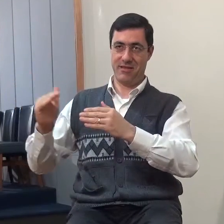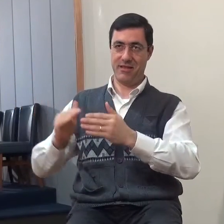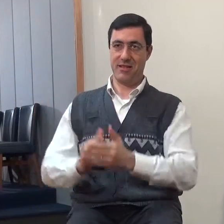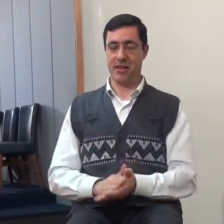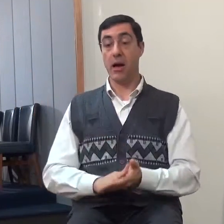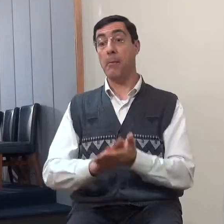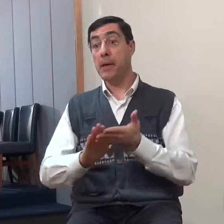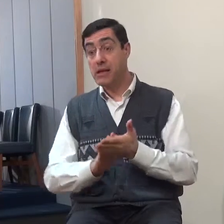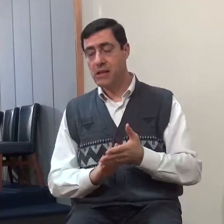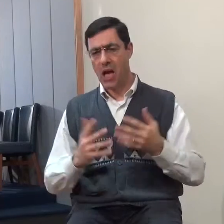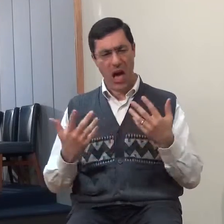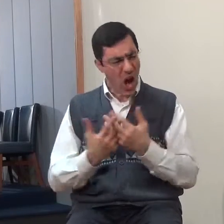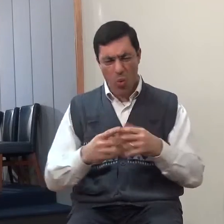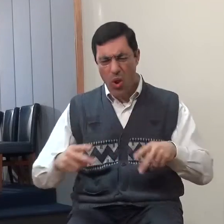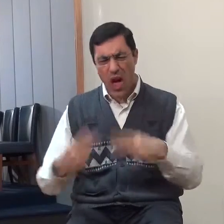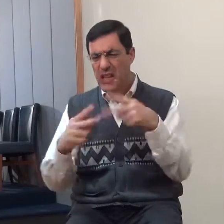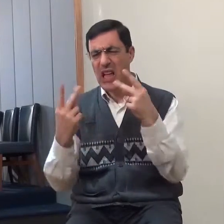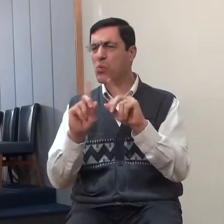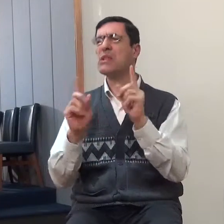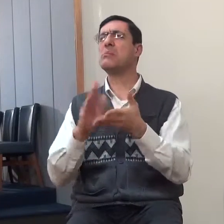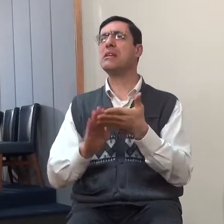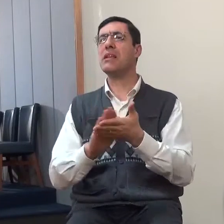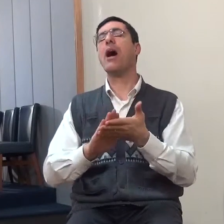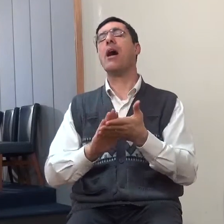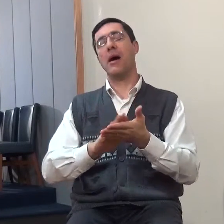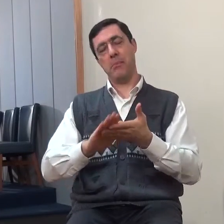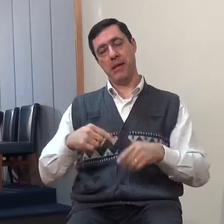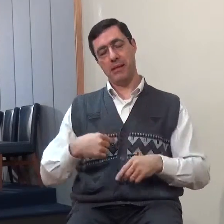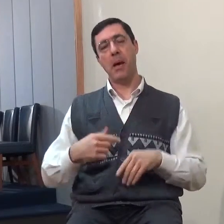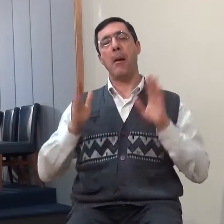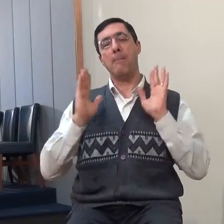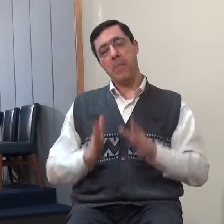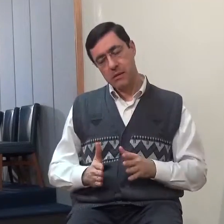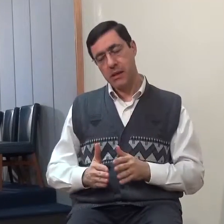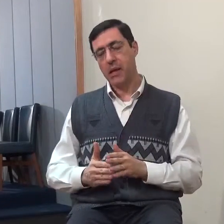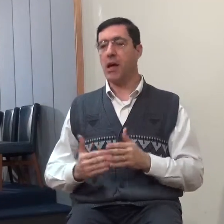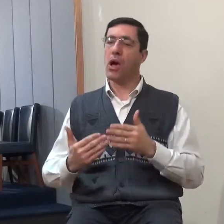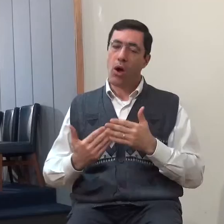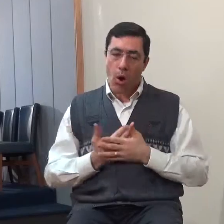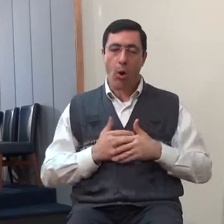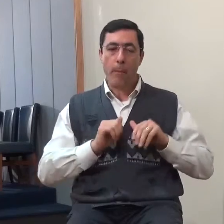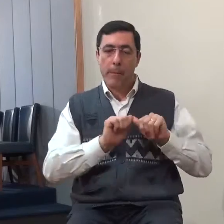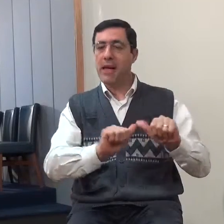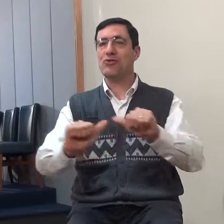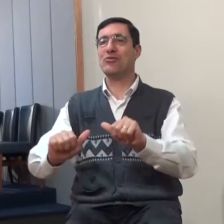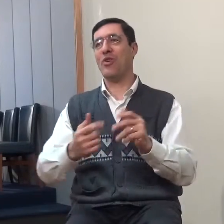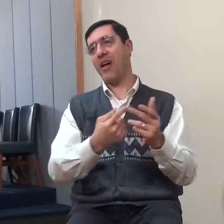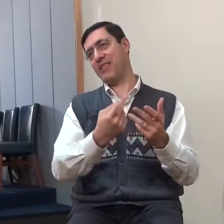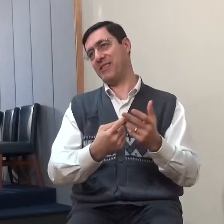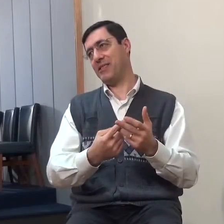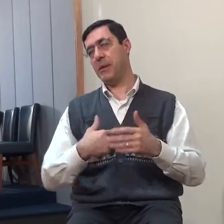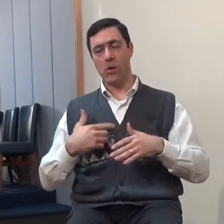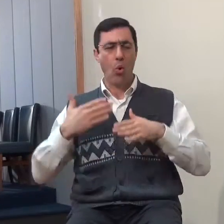works. Good works, as the Lord phrases it here, are works of